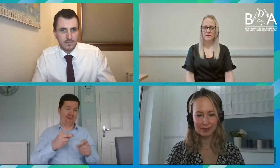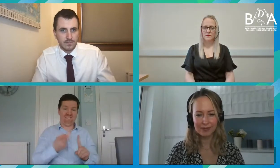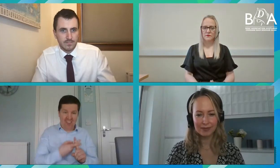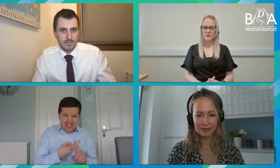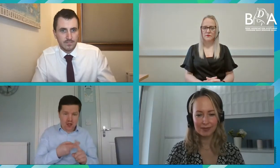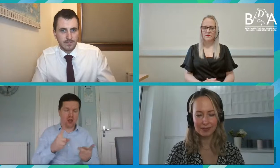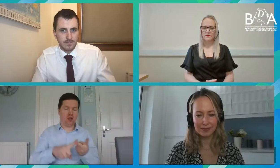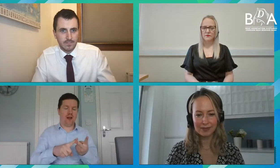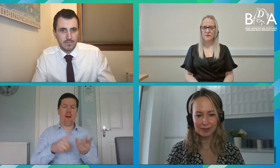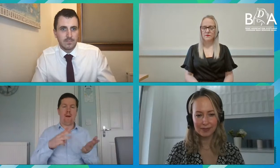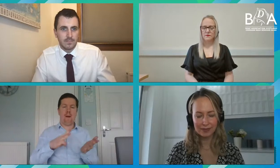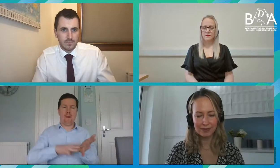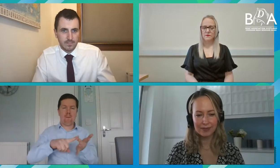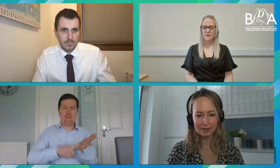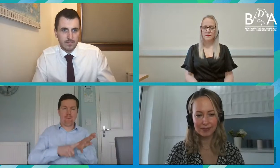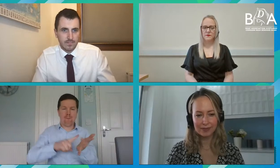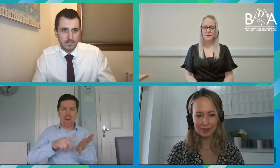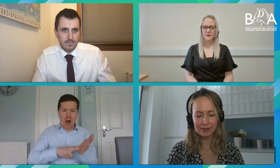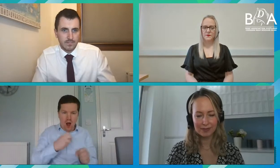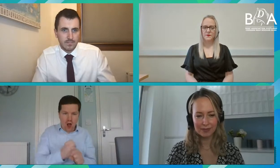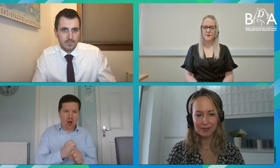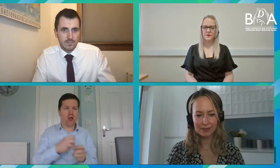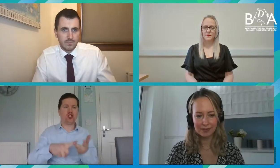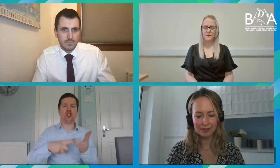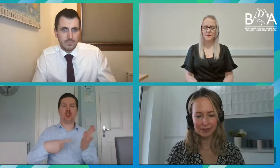practical work. So that meant